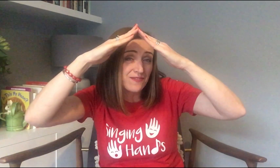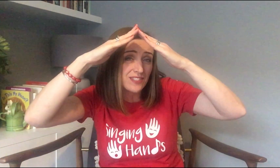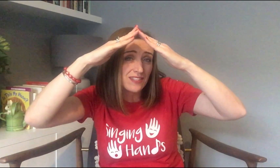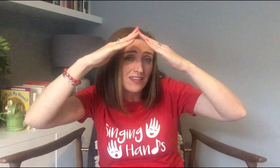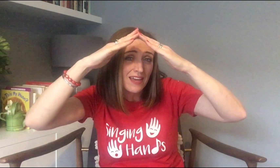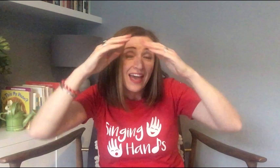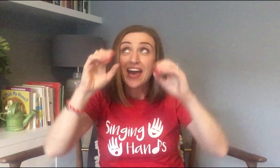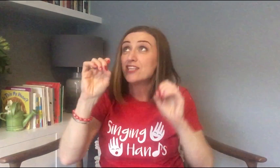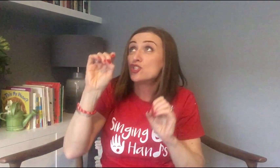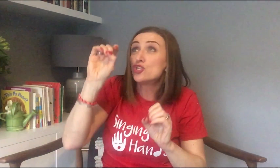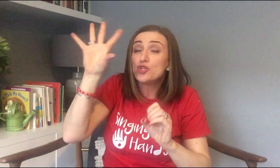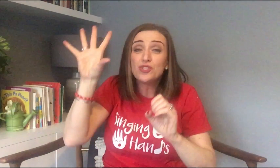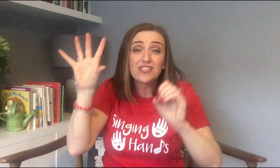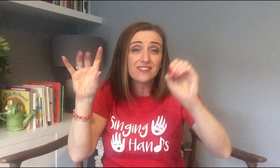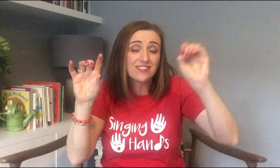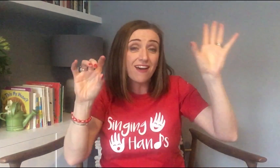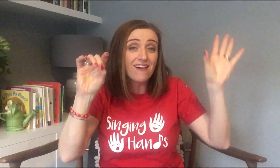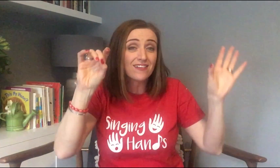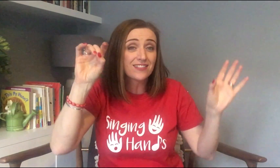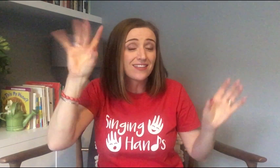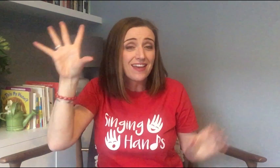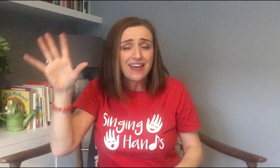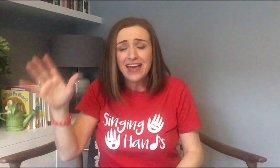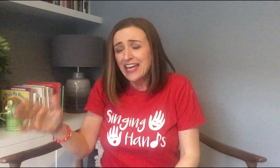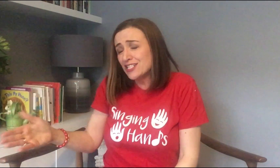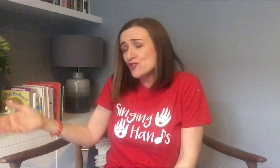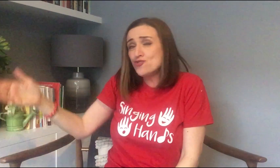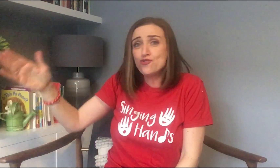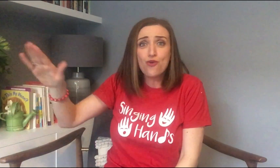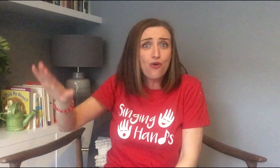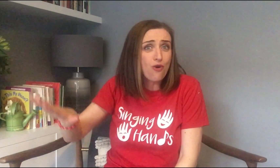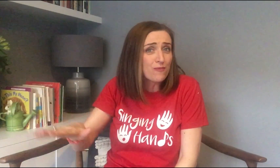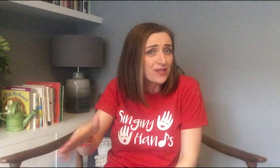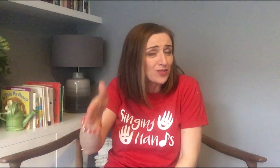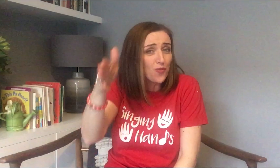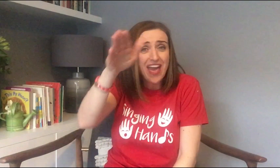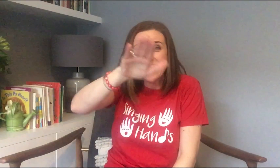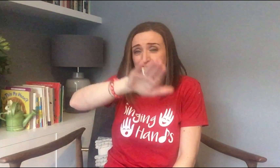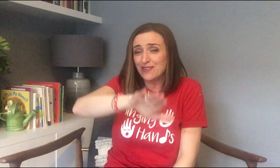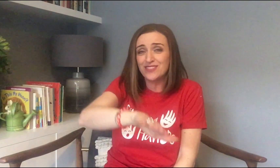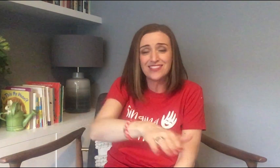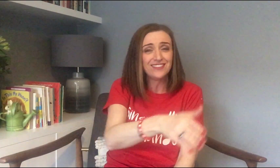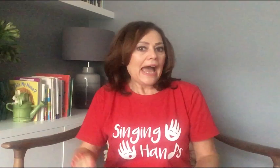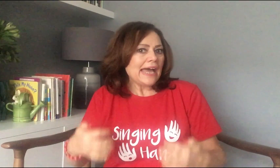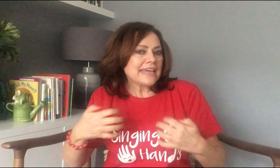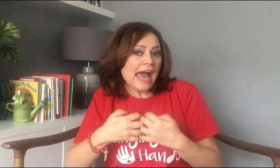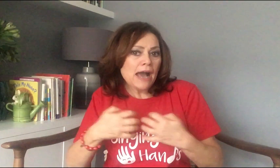caves and shooting stars and enormous waves, and how